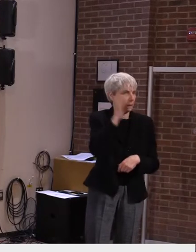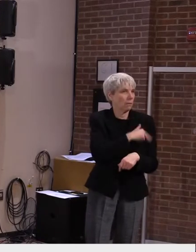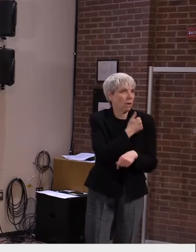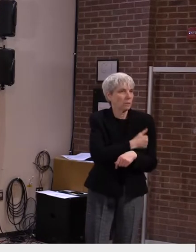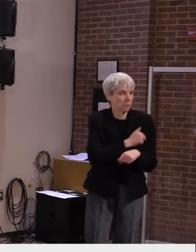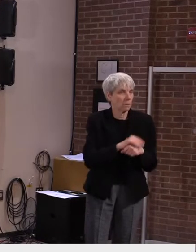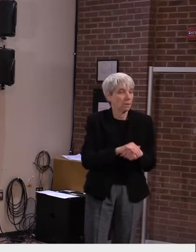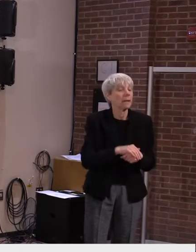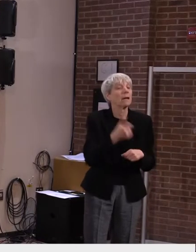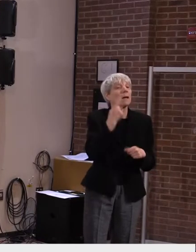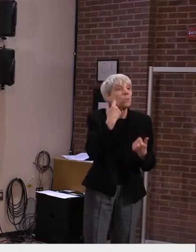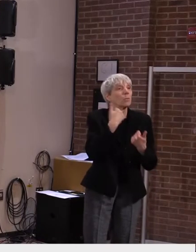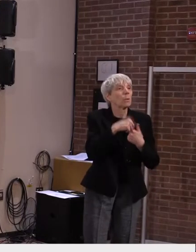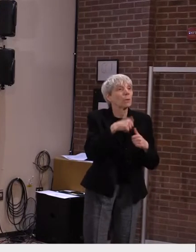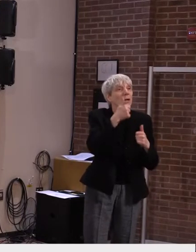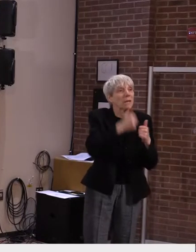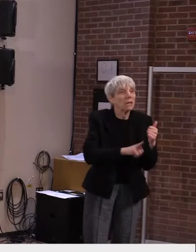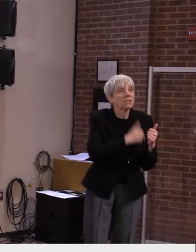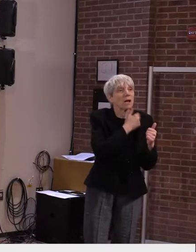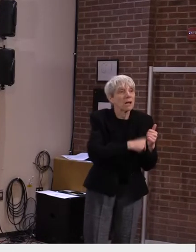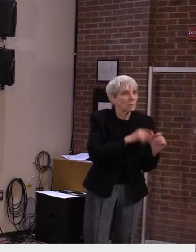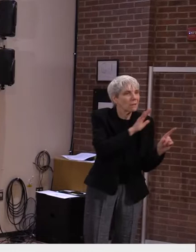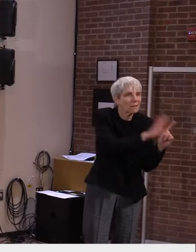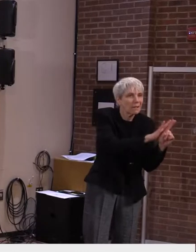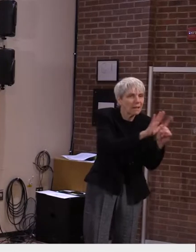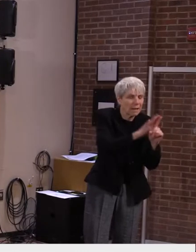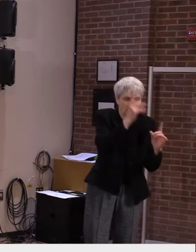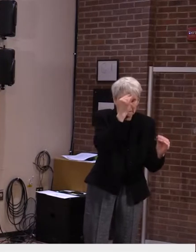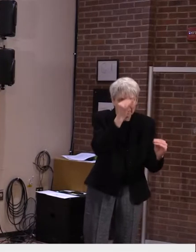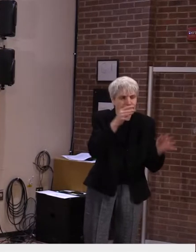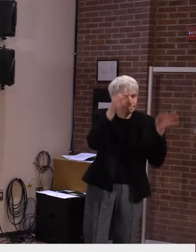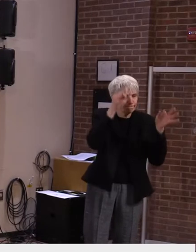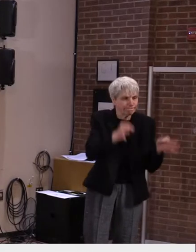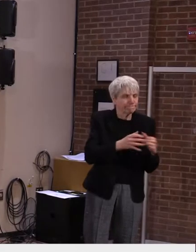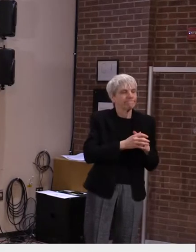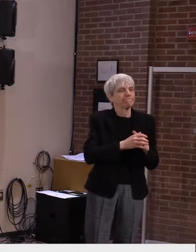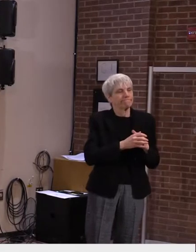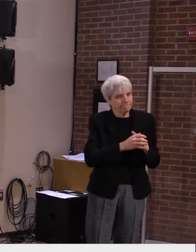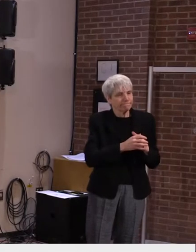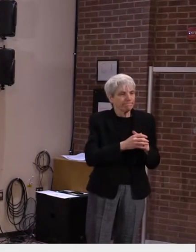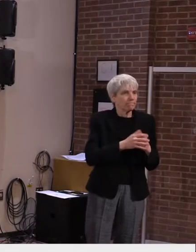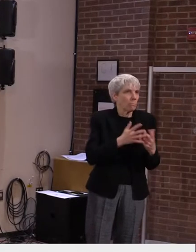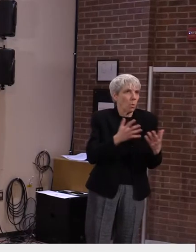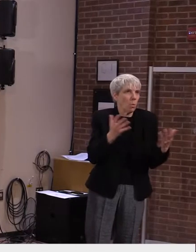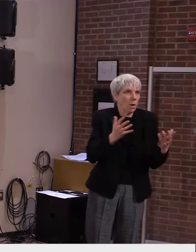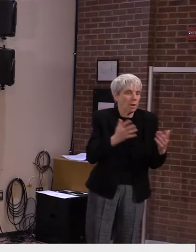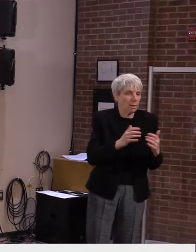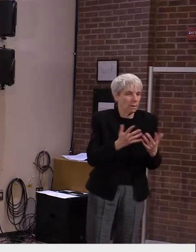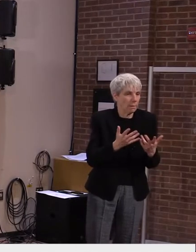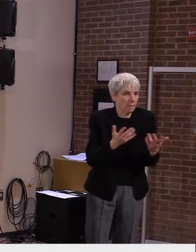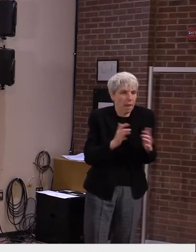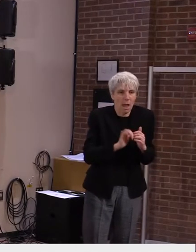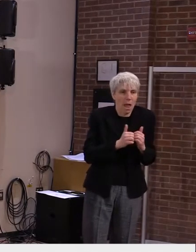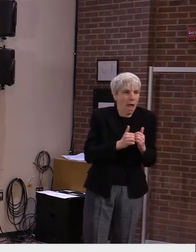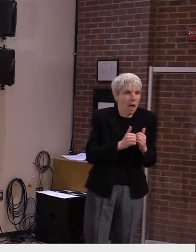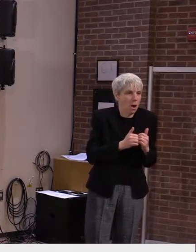Each individual hospital is going to have to sort of make the decision at this point what